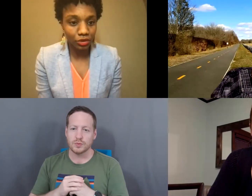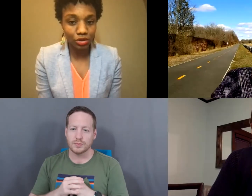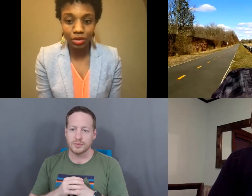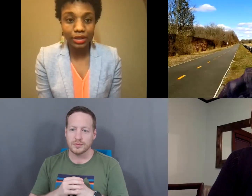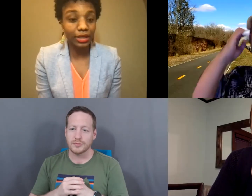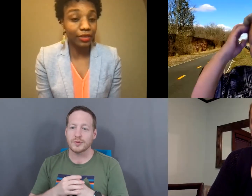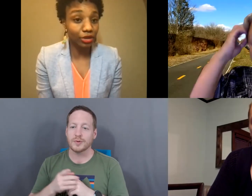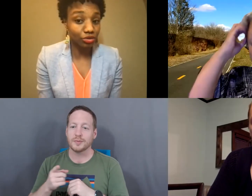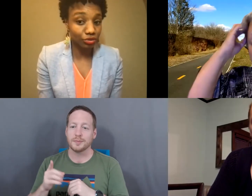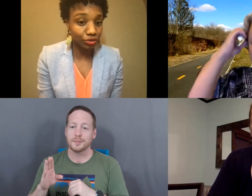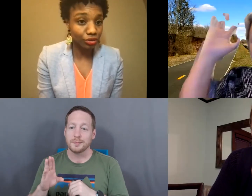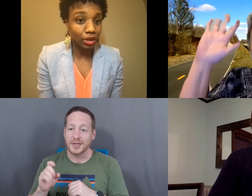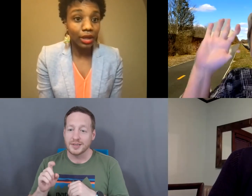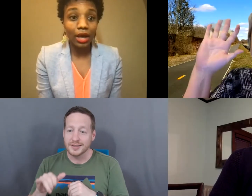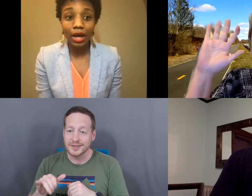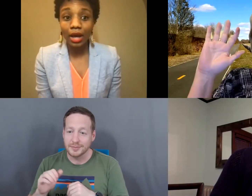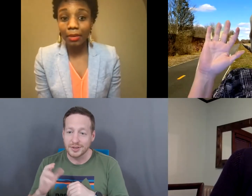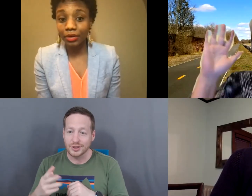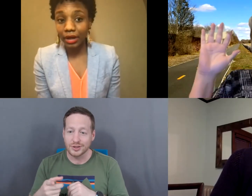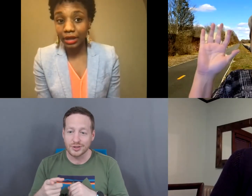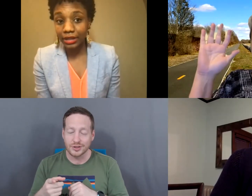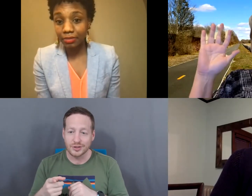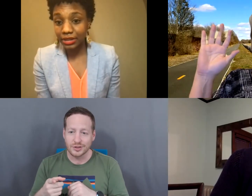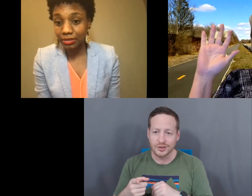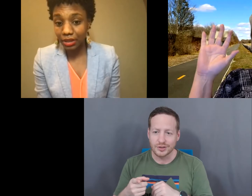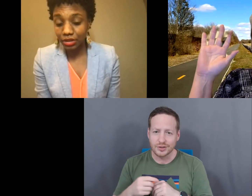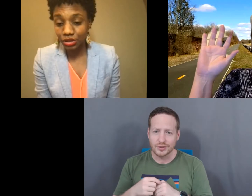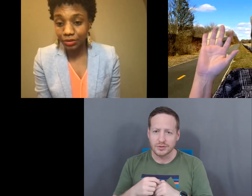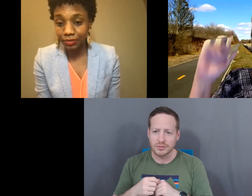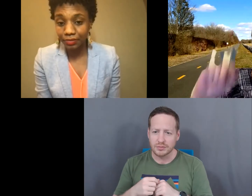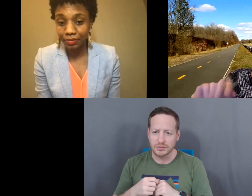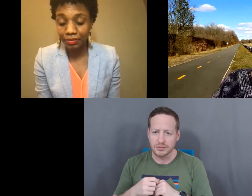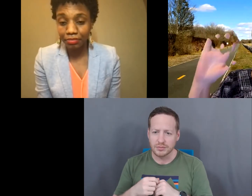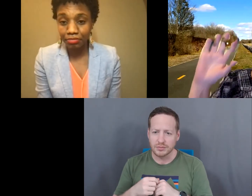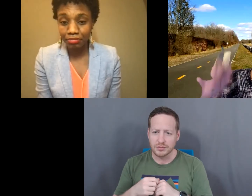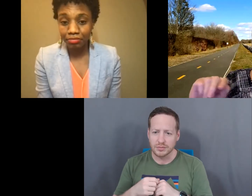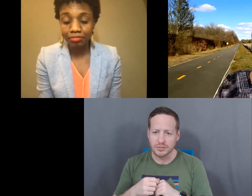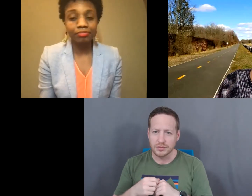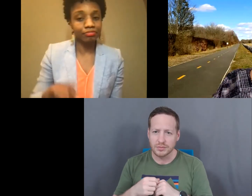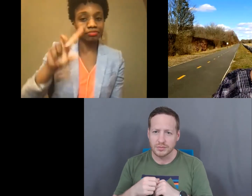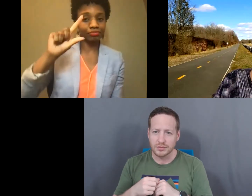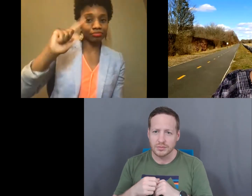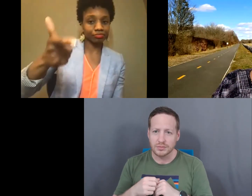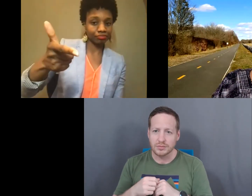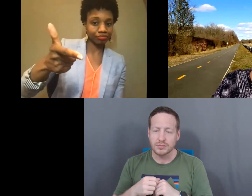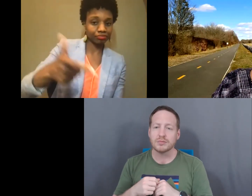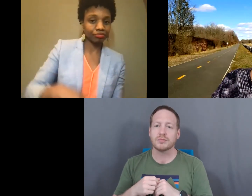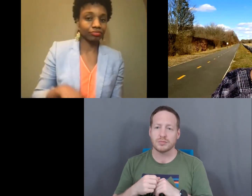So I say thank you, Drew. I want to recognize Betsy Beach. I'll second the motion from Drew.